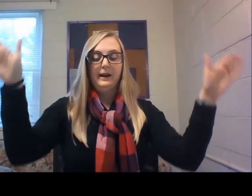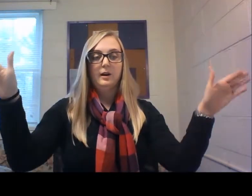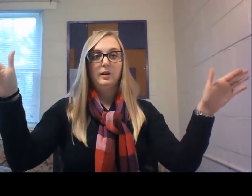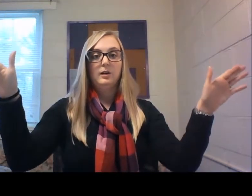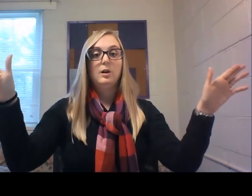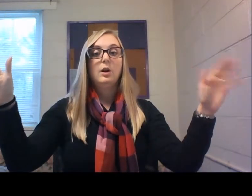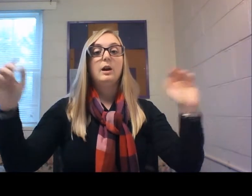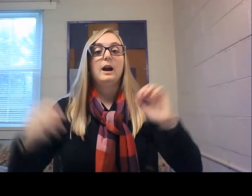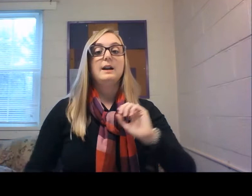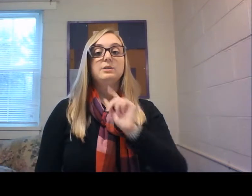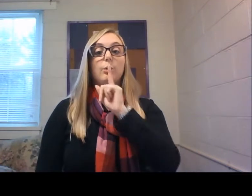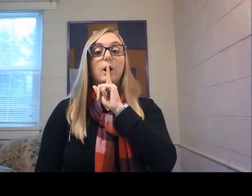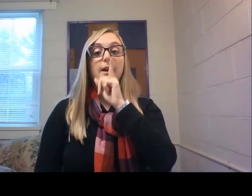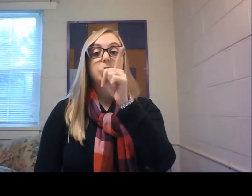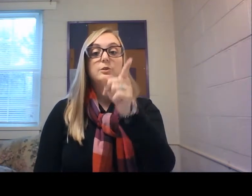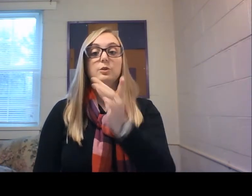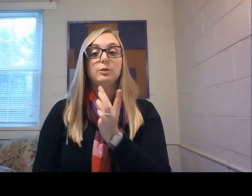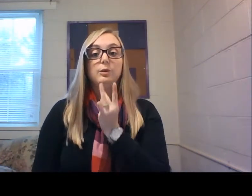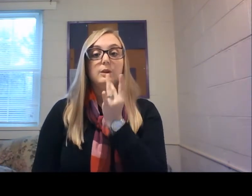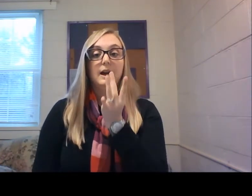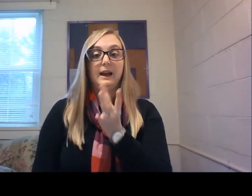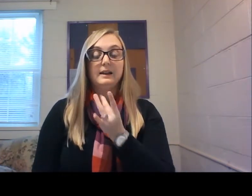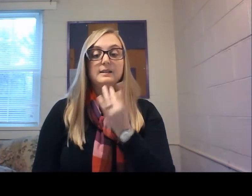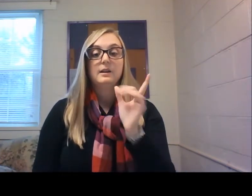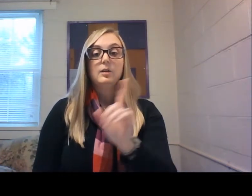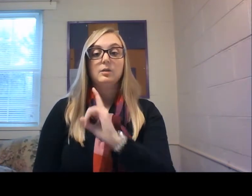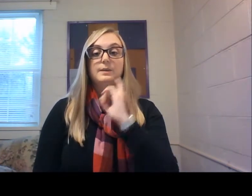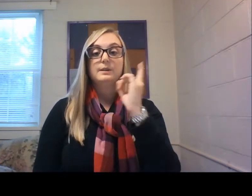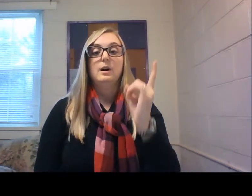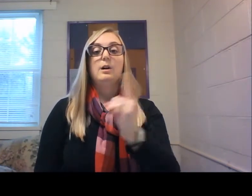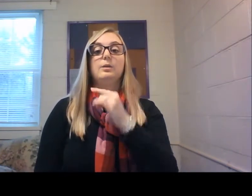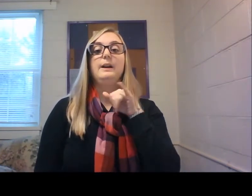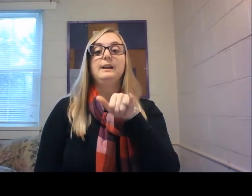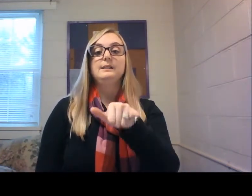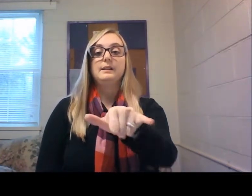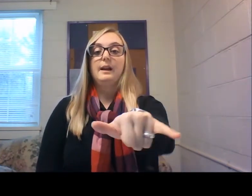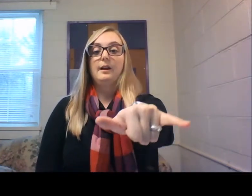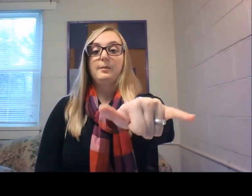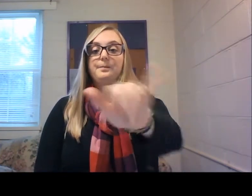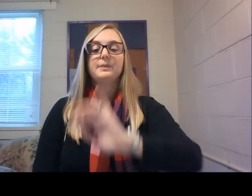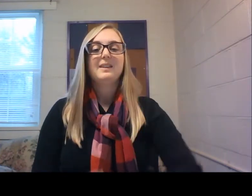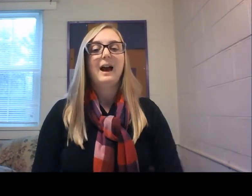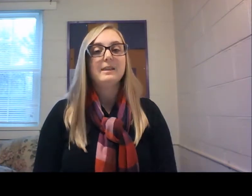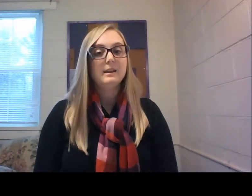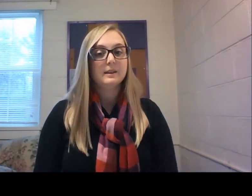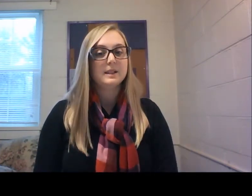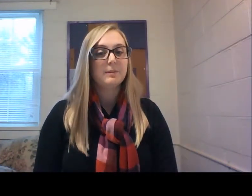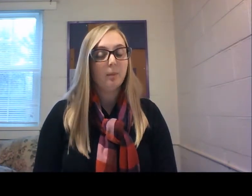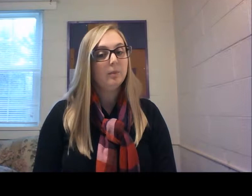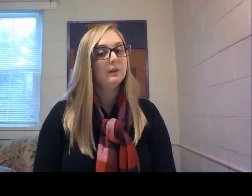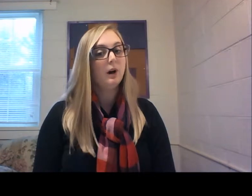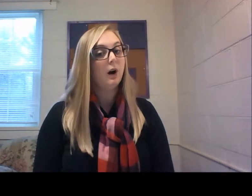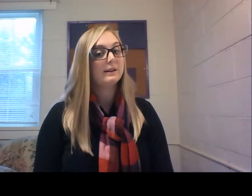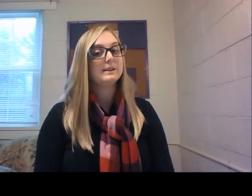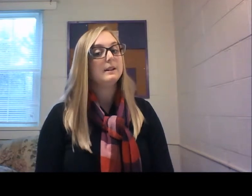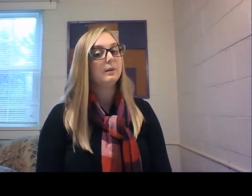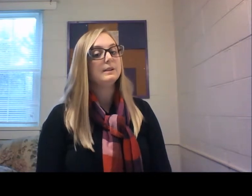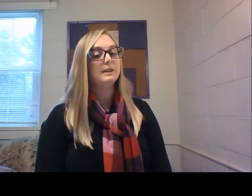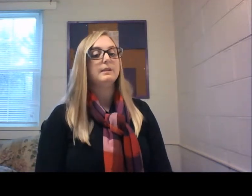air, God's one true light was always there. I think this is probably the hardest sequence in the